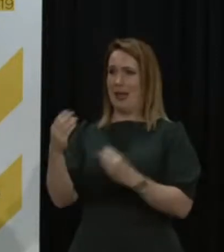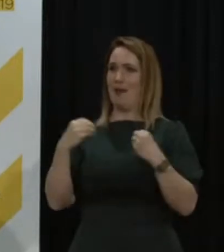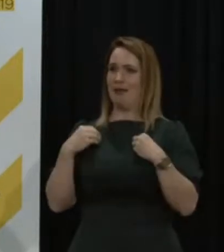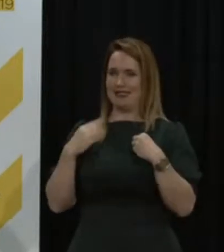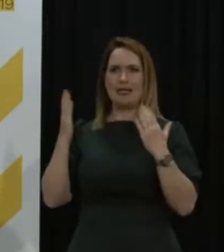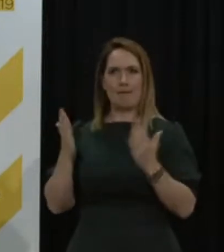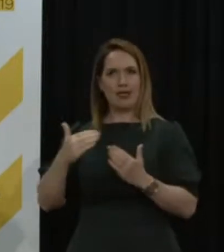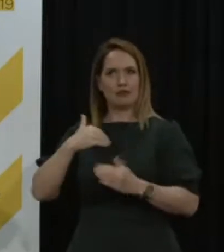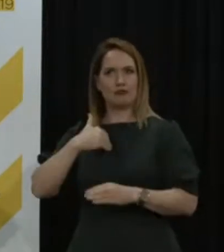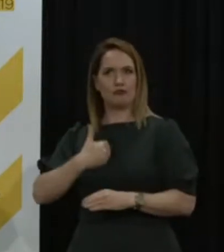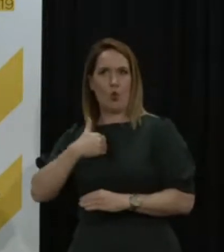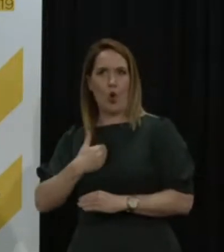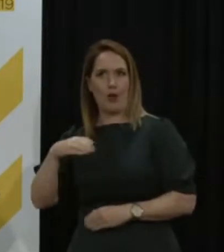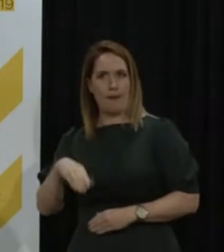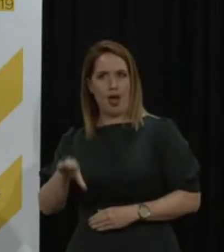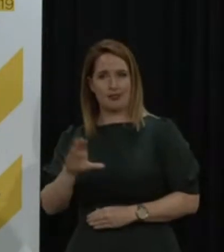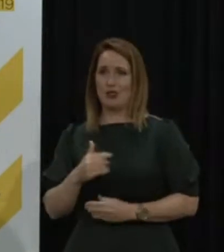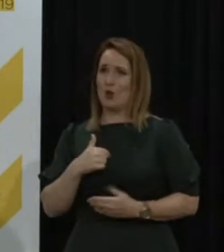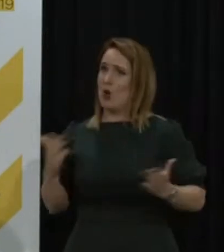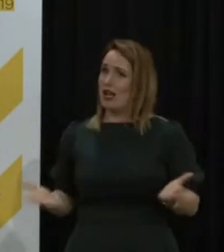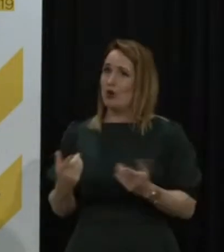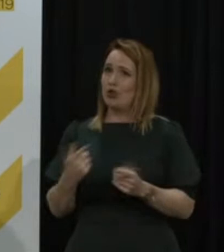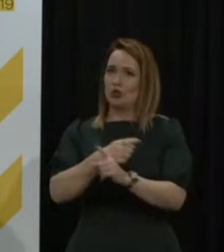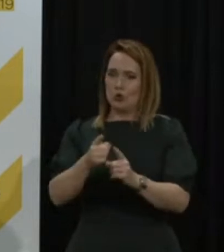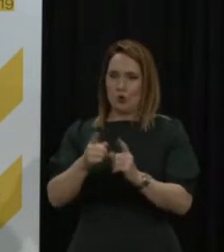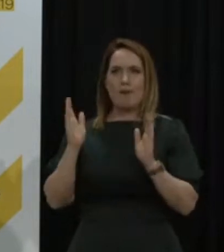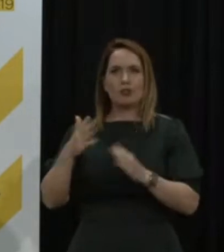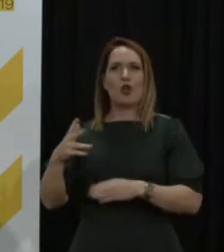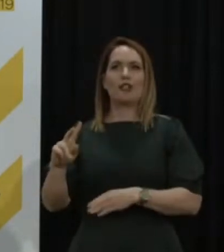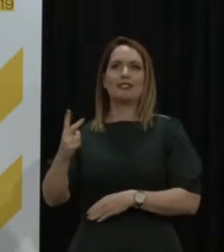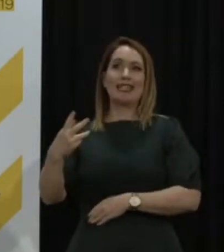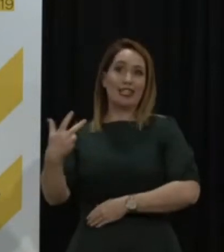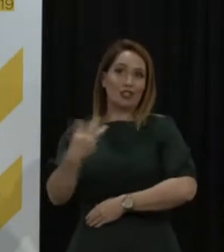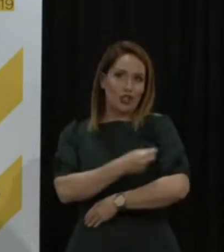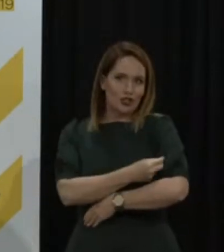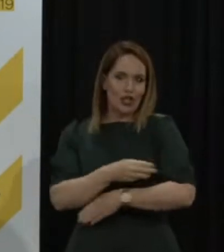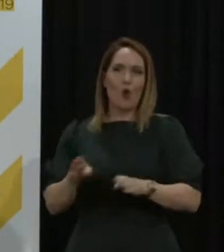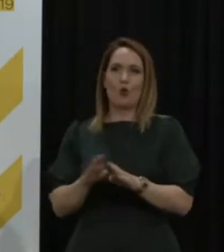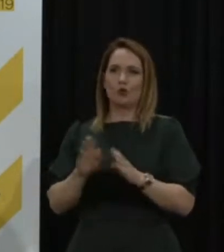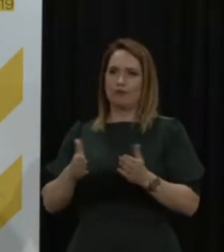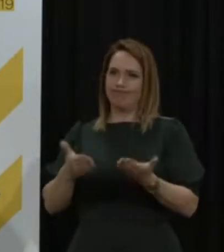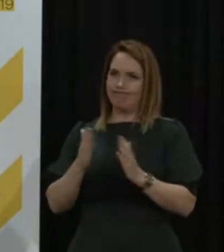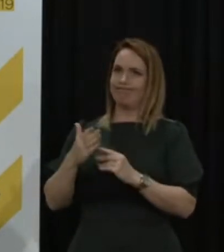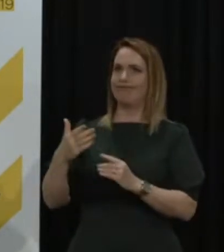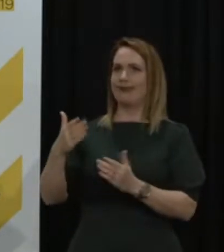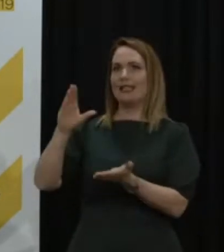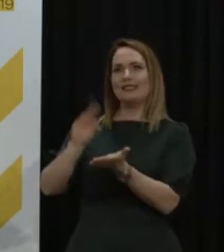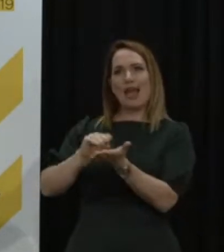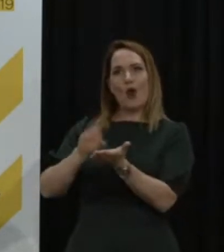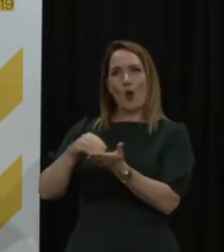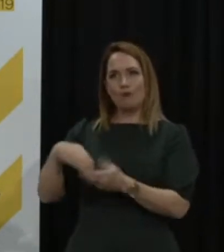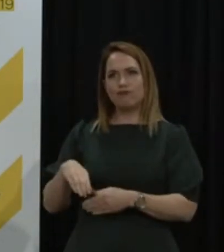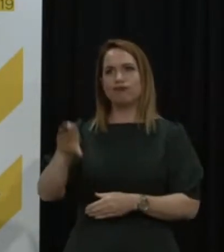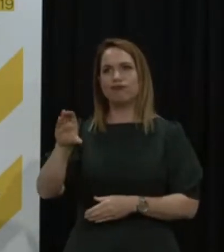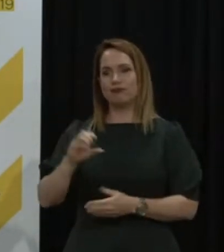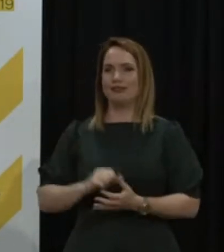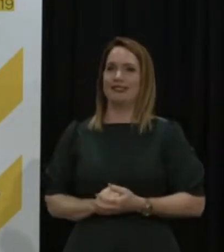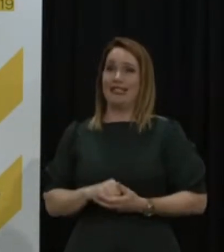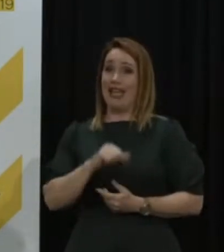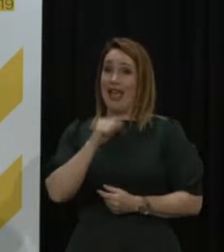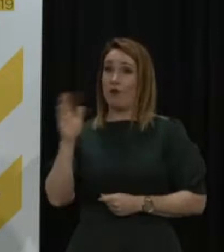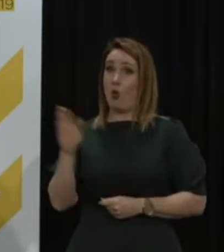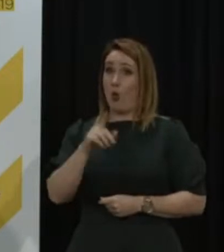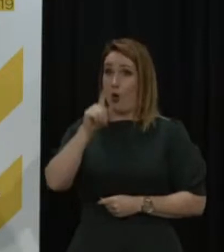second dose and download your pass as soon as possible. For all those people overdue for their second shot, got it today, New Zealand would be